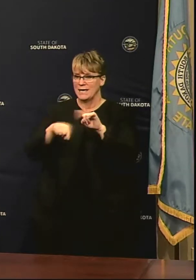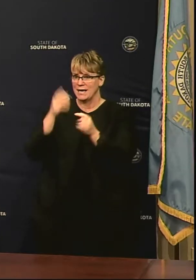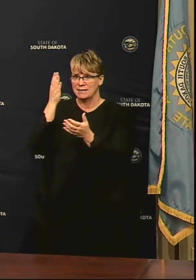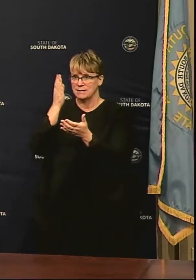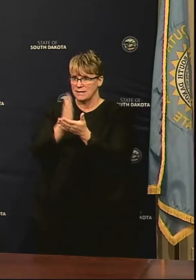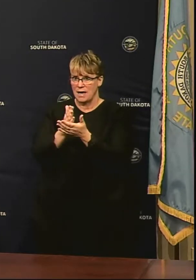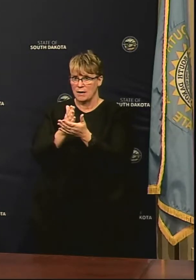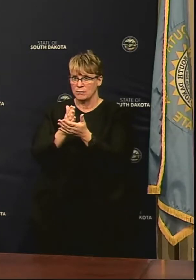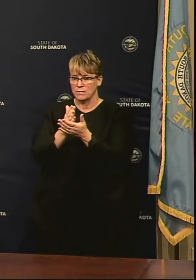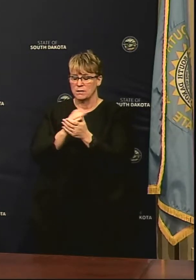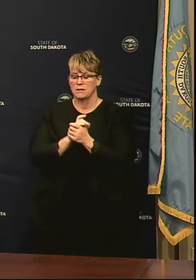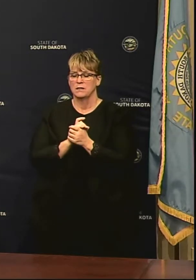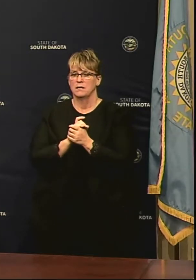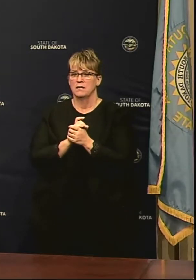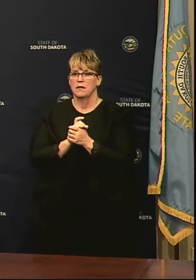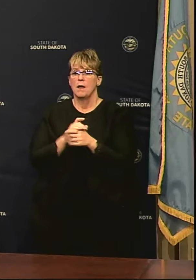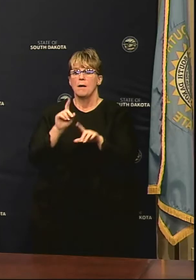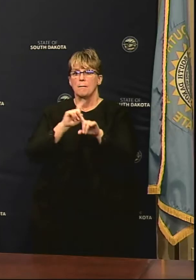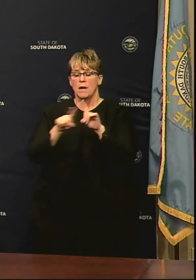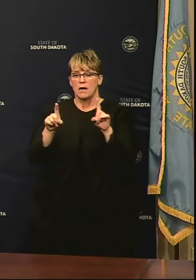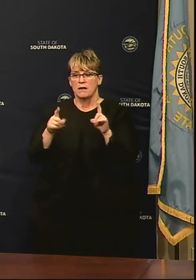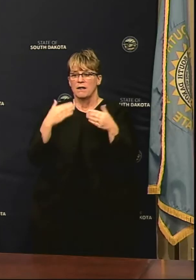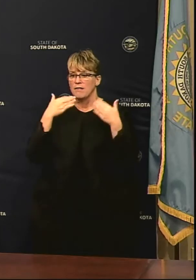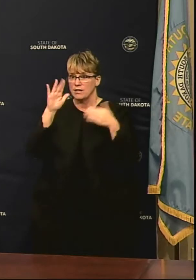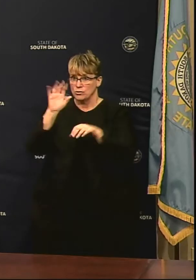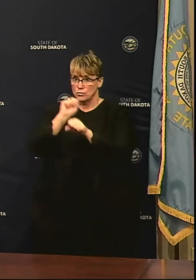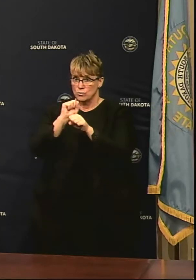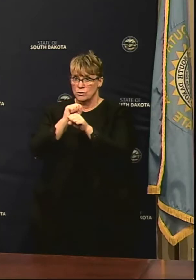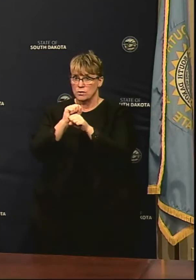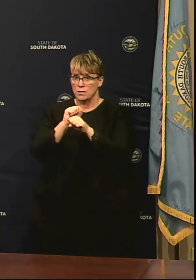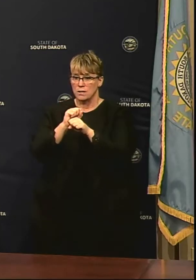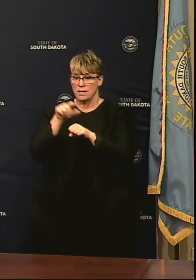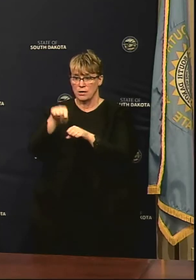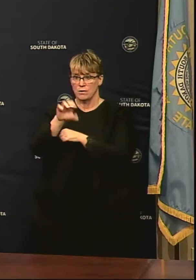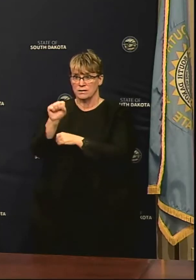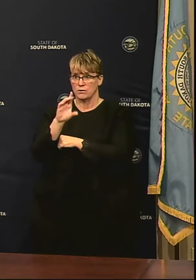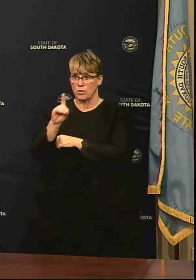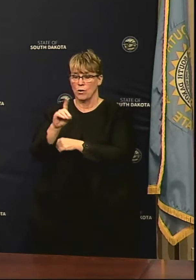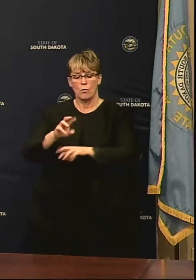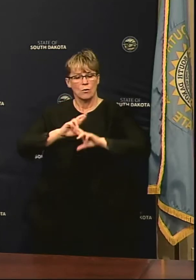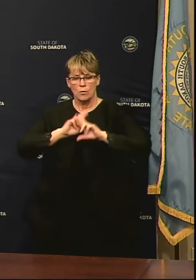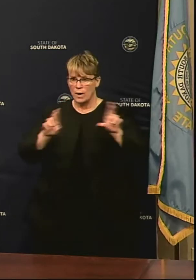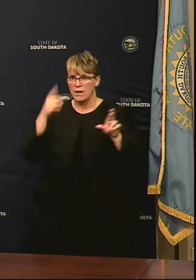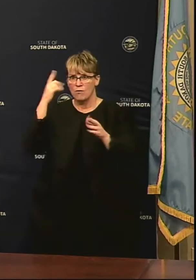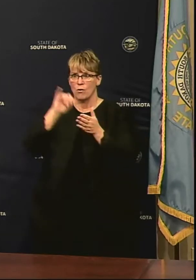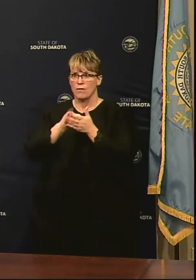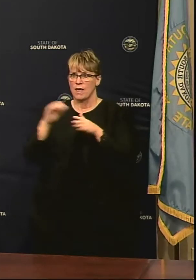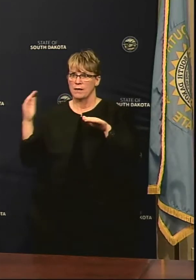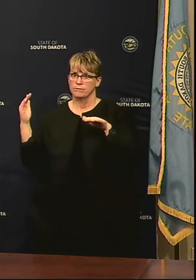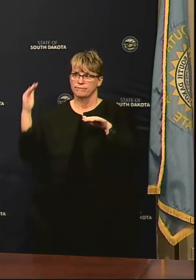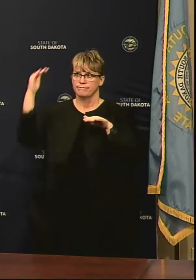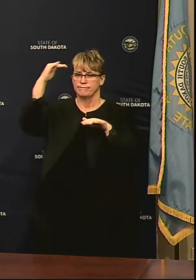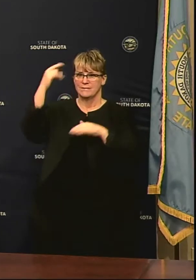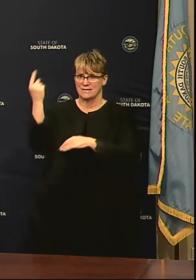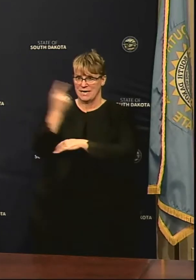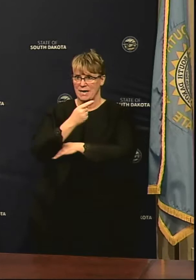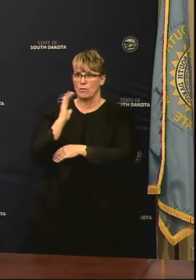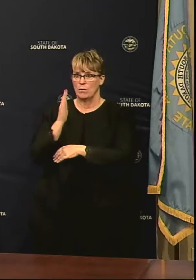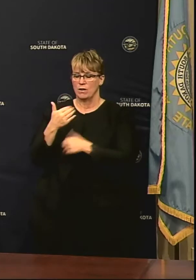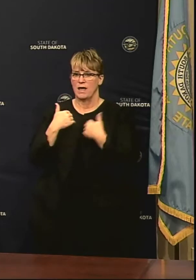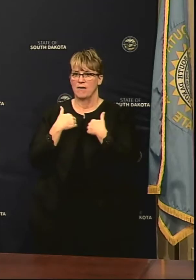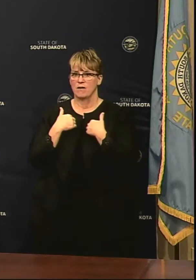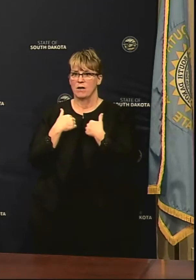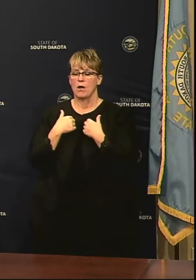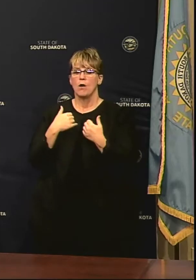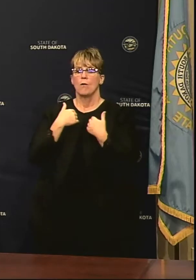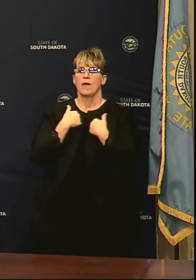going forward, thanks to your work, we have put ourselves in a place where we will be ready for that peak infection date. We have half of